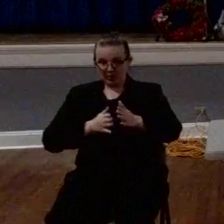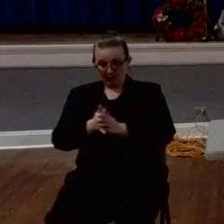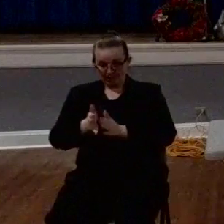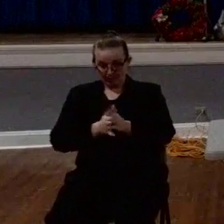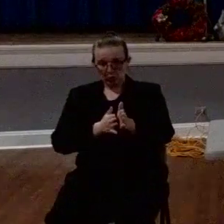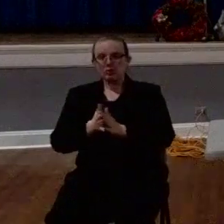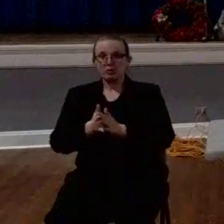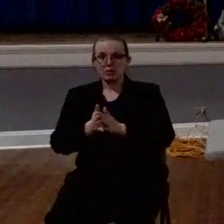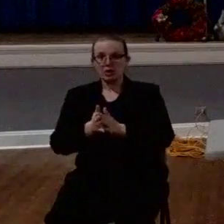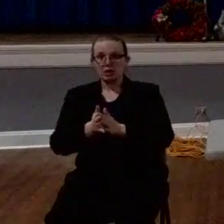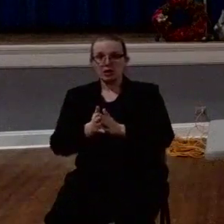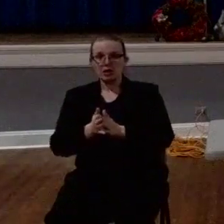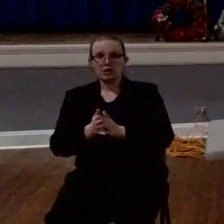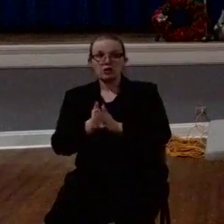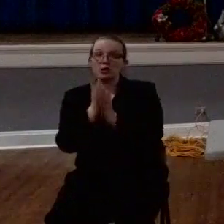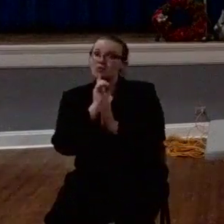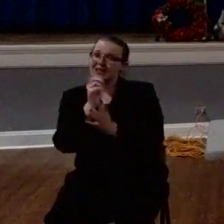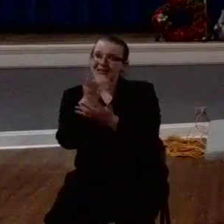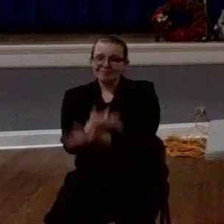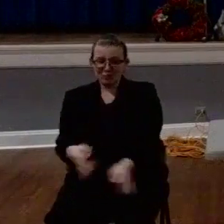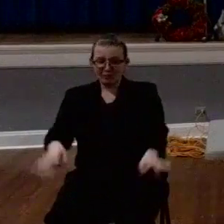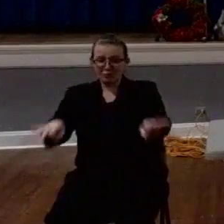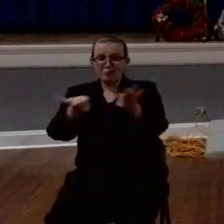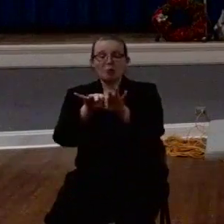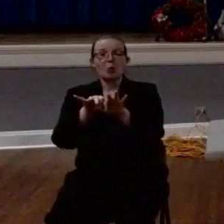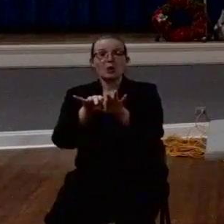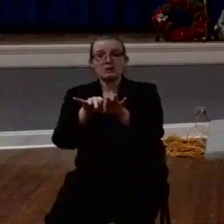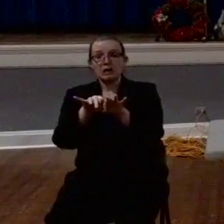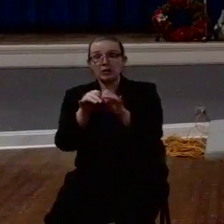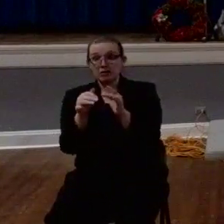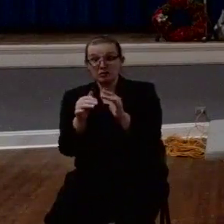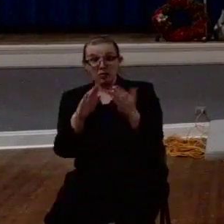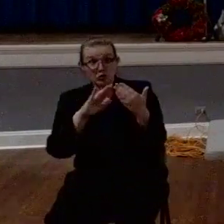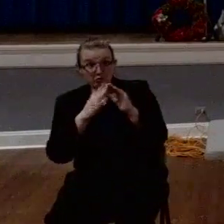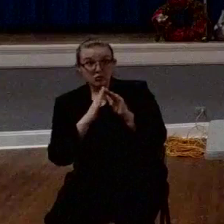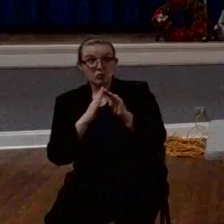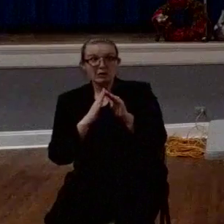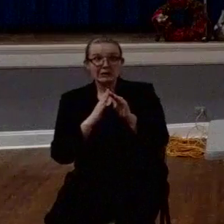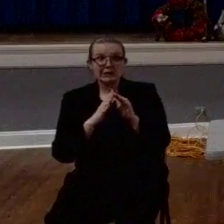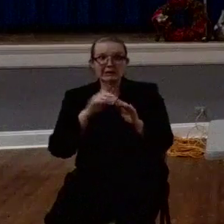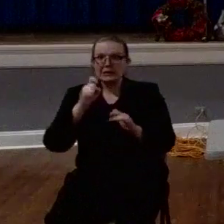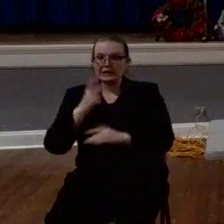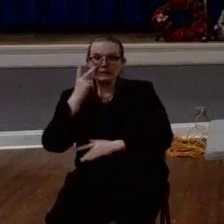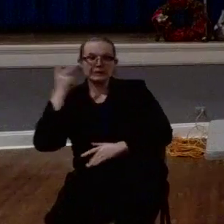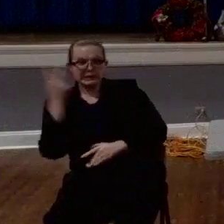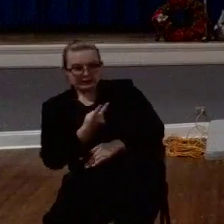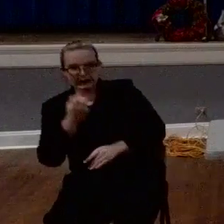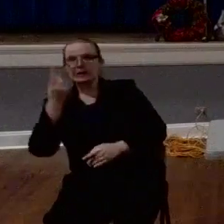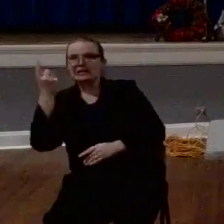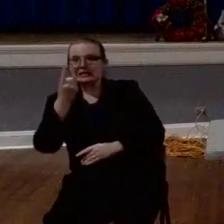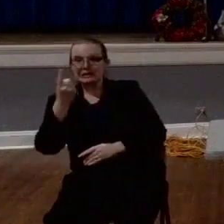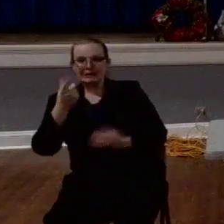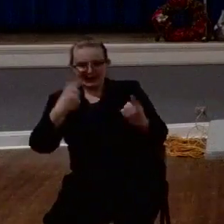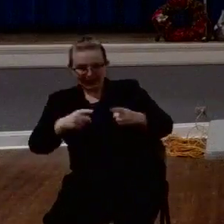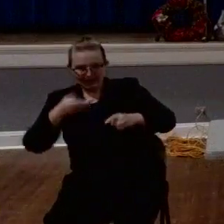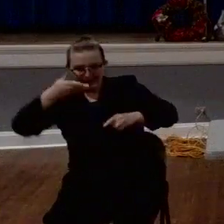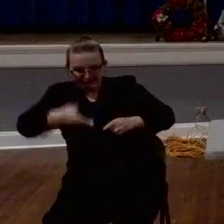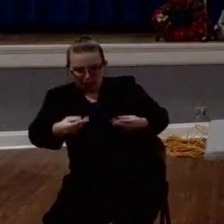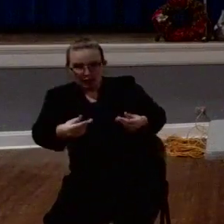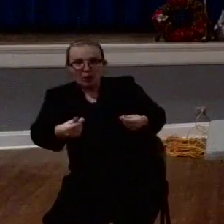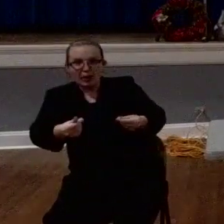that's why it's important for us to. I think the community needs to see something happening on that property